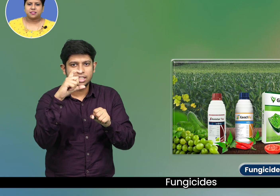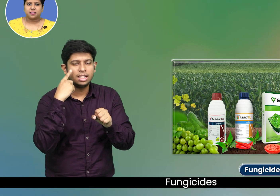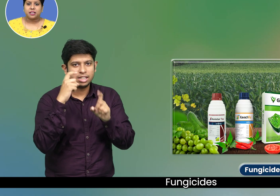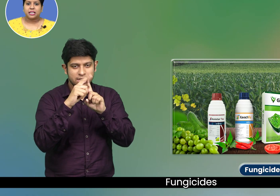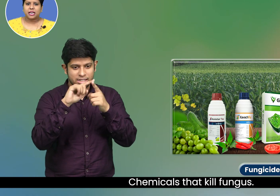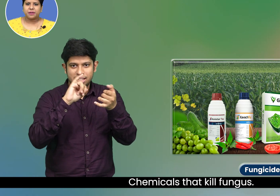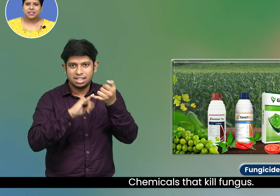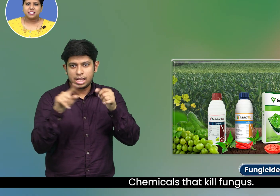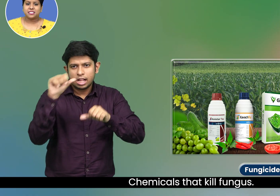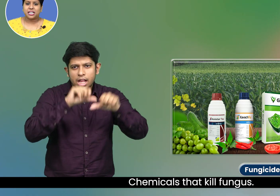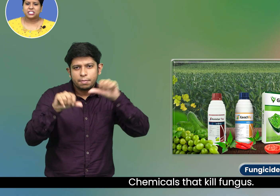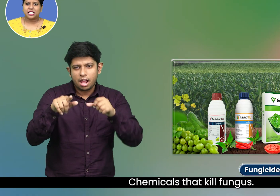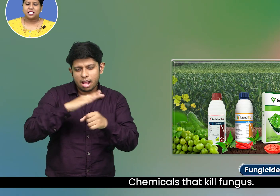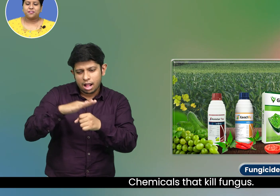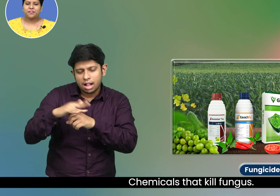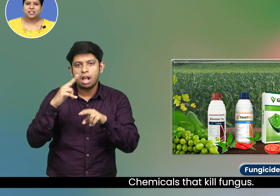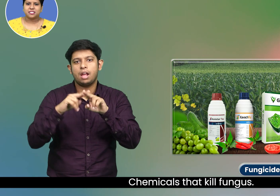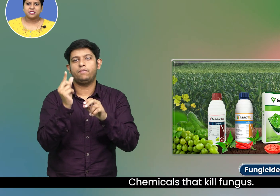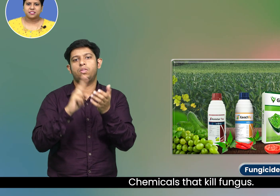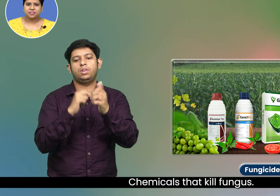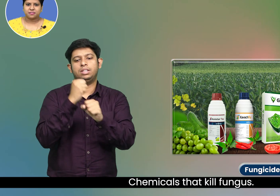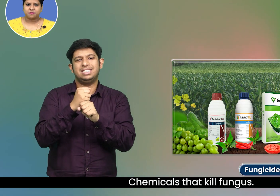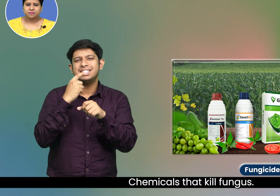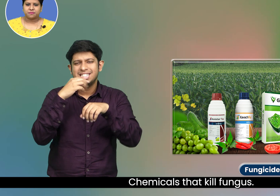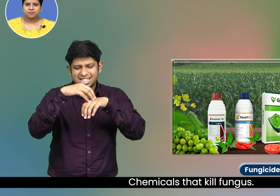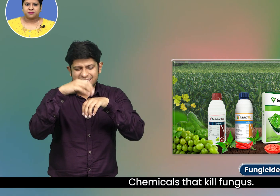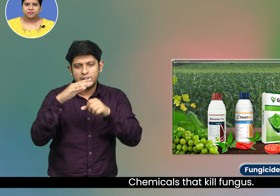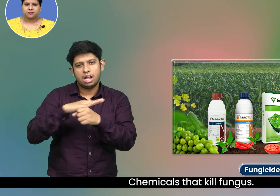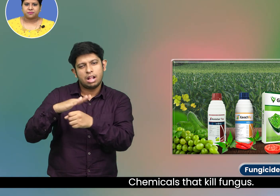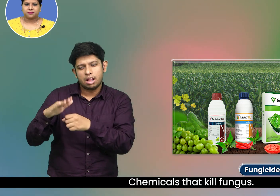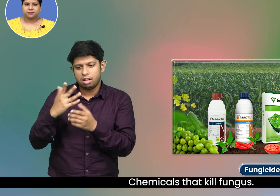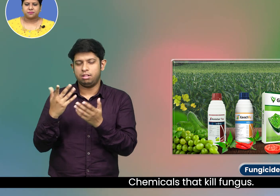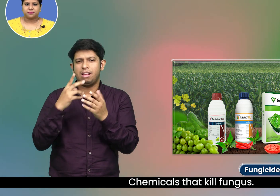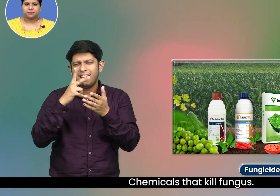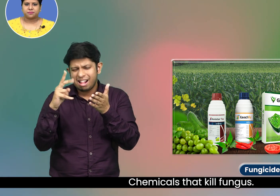Fungicides, chemicals that kill fungus.